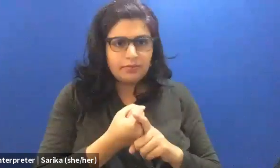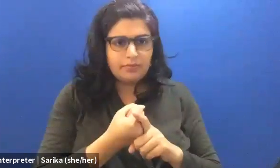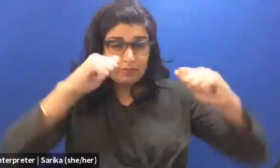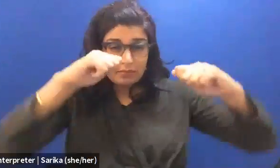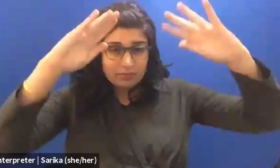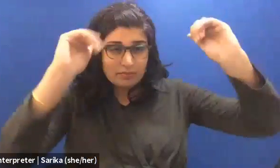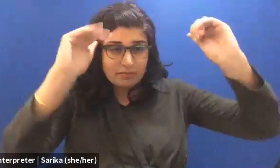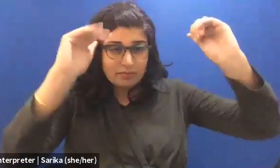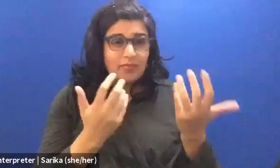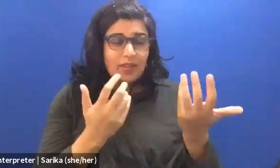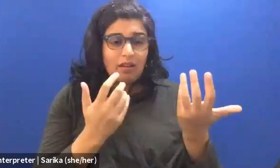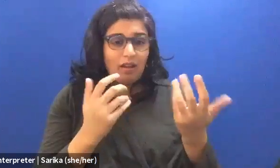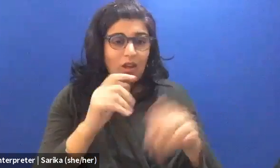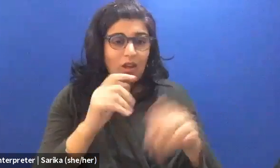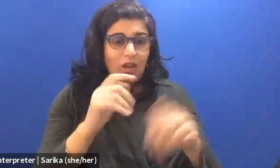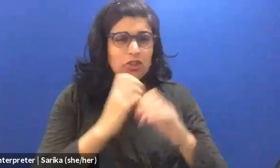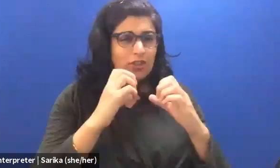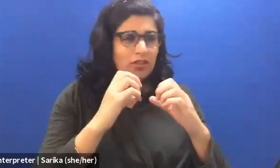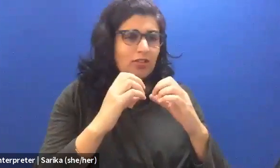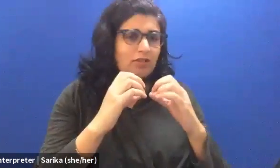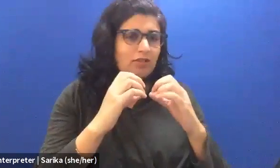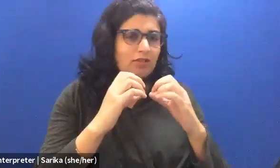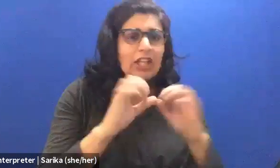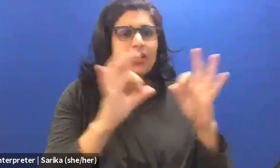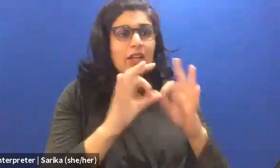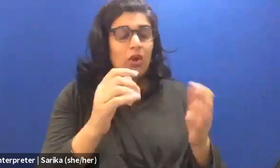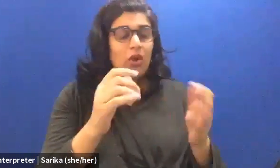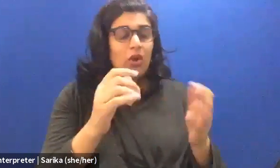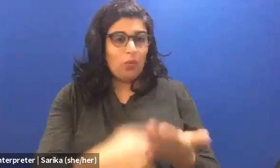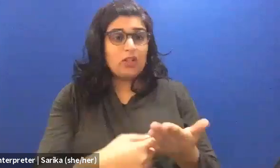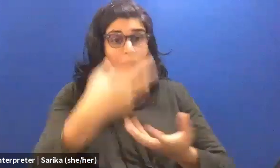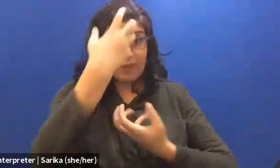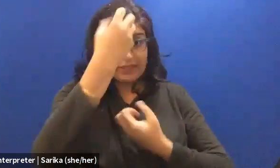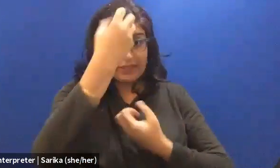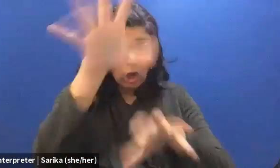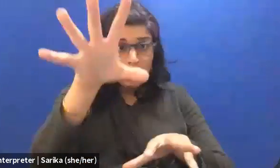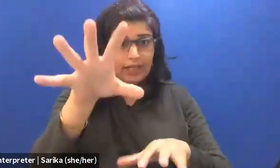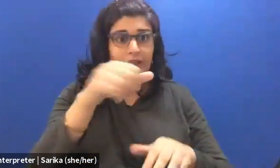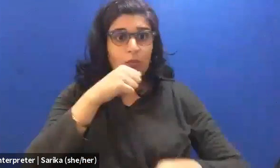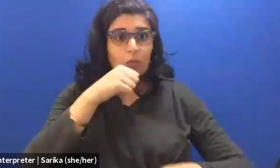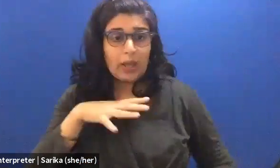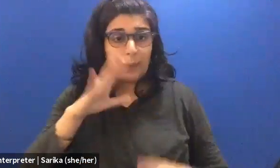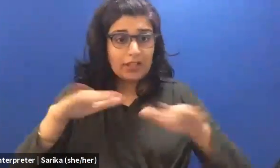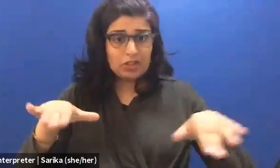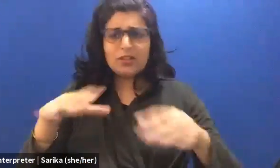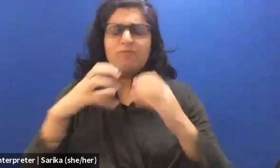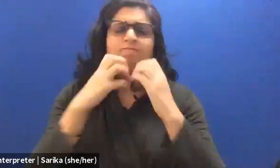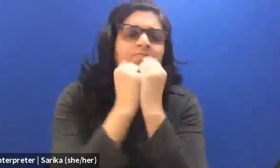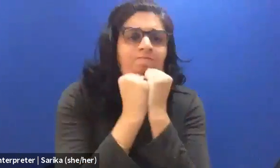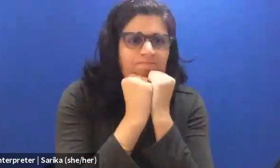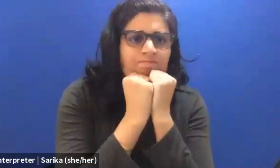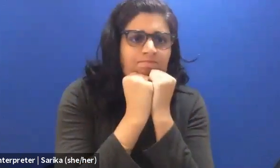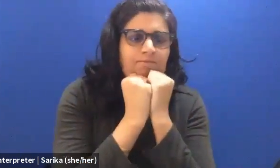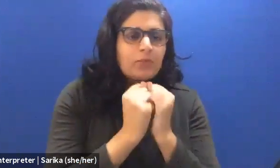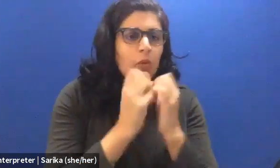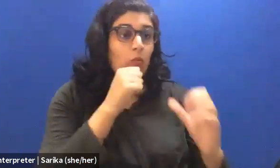expectation, traditional values? When we talk about decolonizing, women and children are sacred. Women are sacred, right? But yet